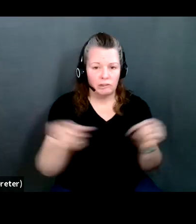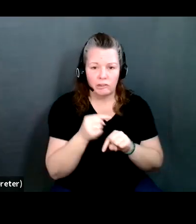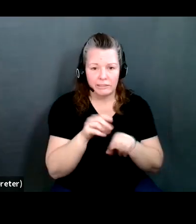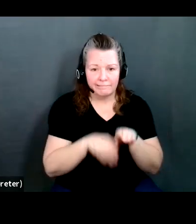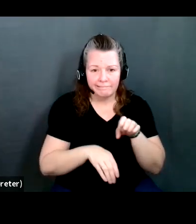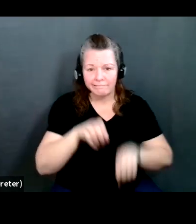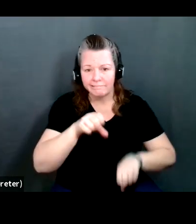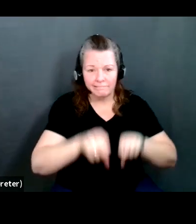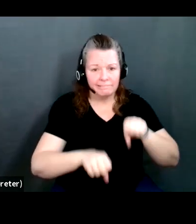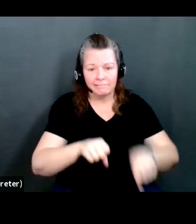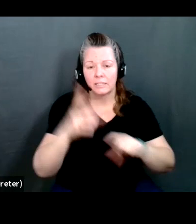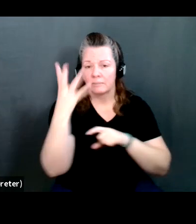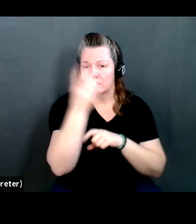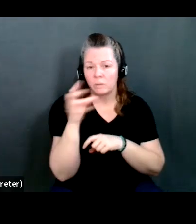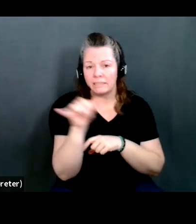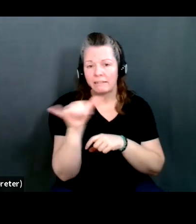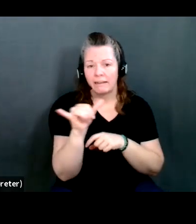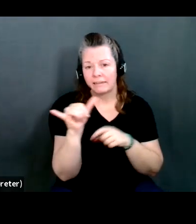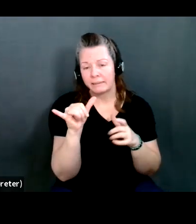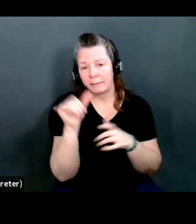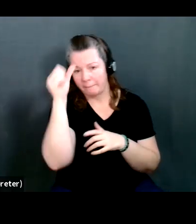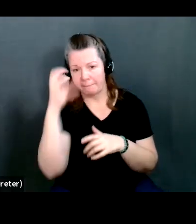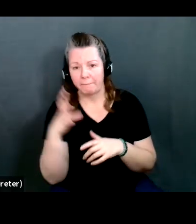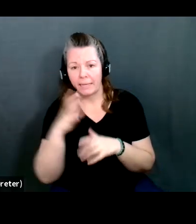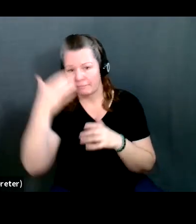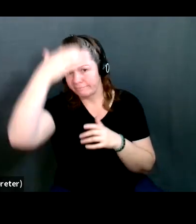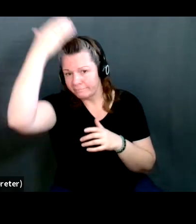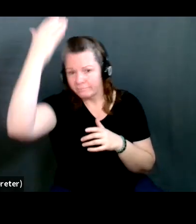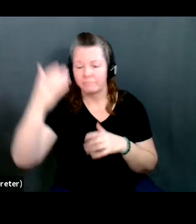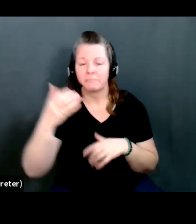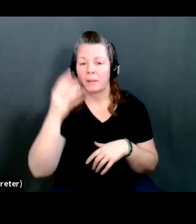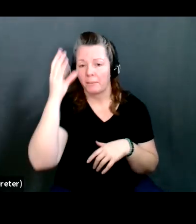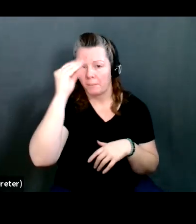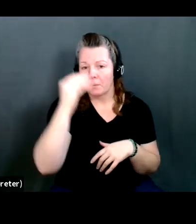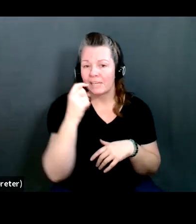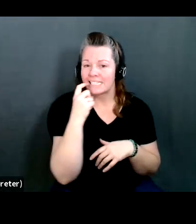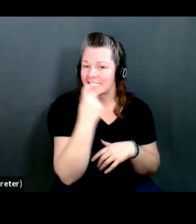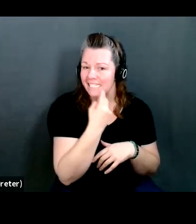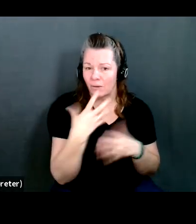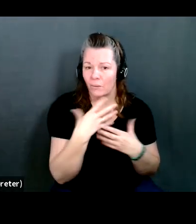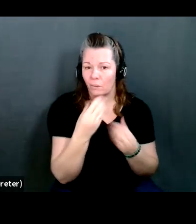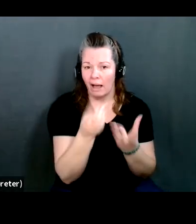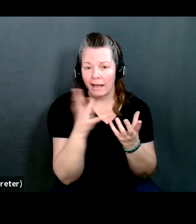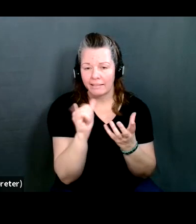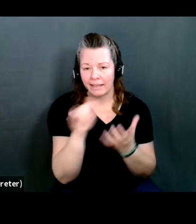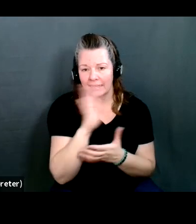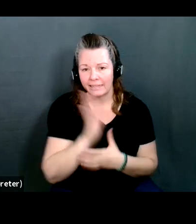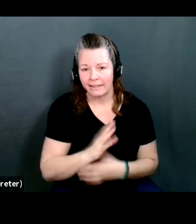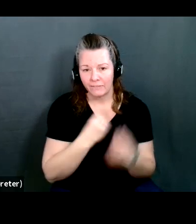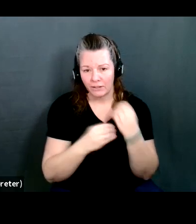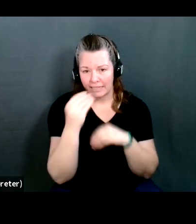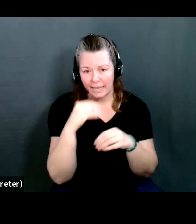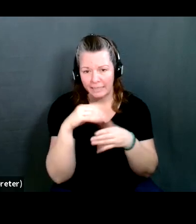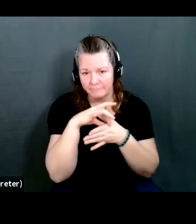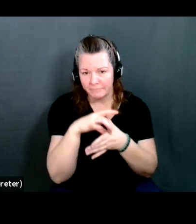in a tall hat, a wandering boy with teeth white as if he had never known meat, or the score of